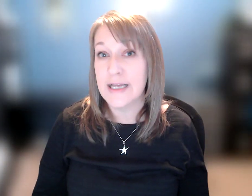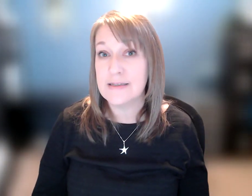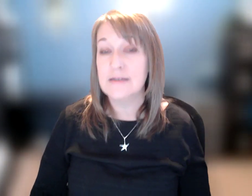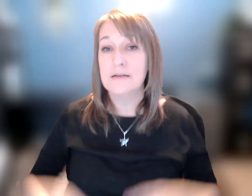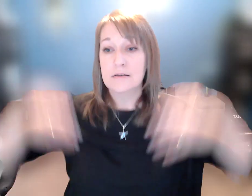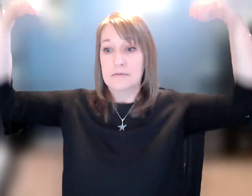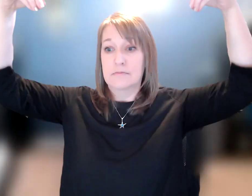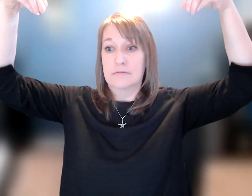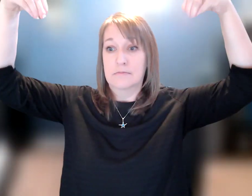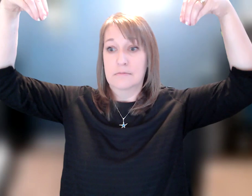lights,